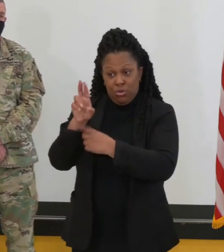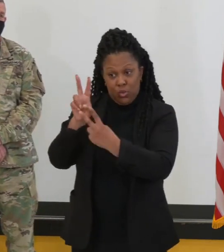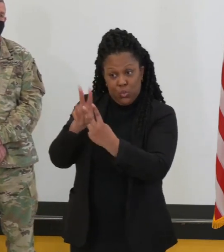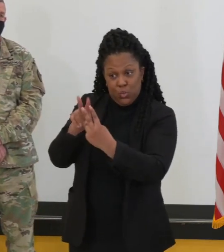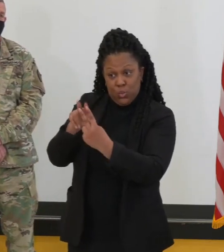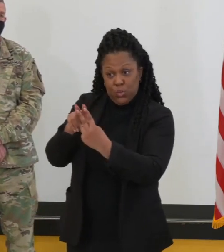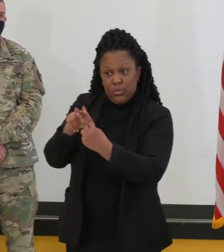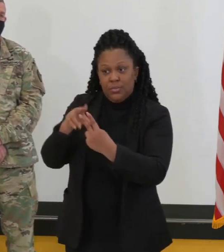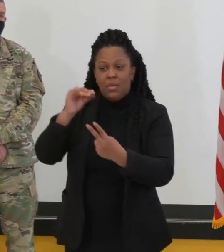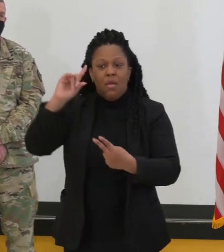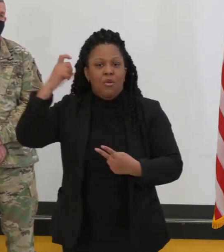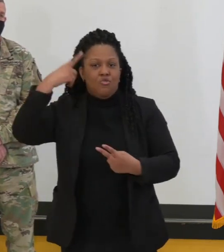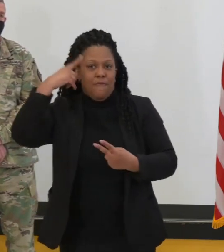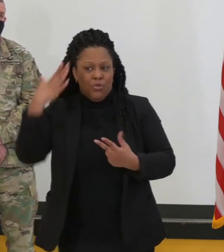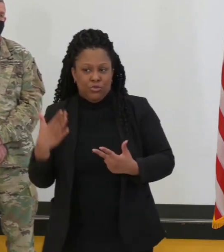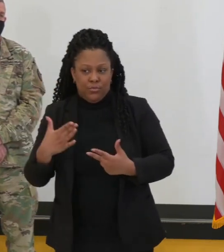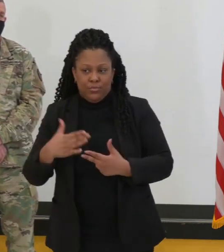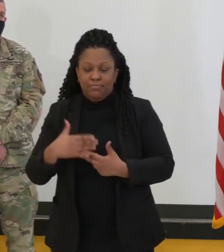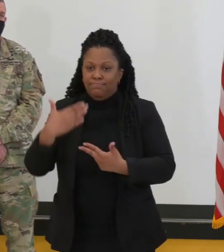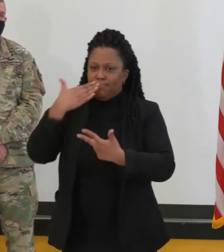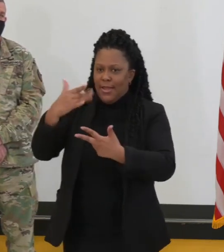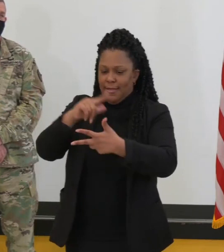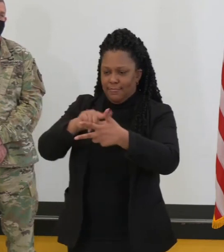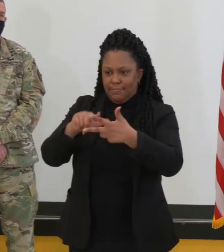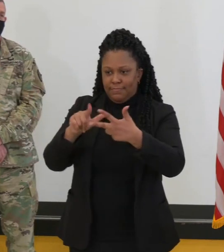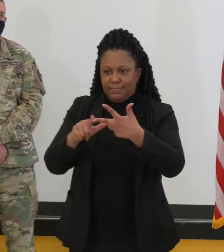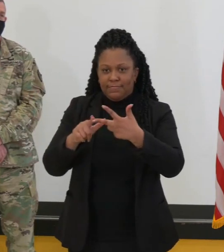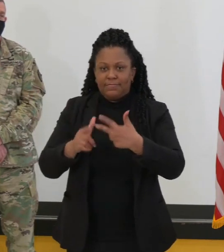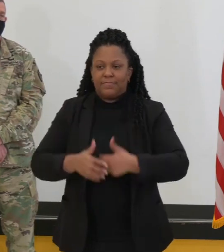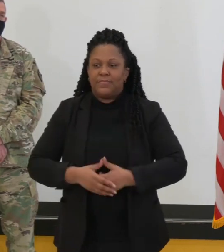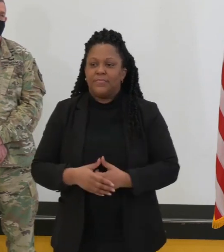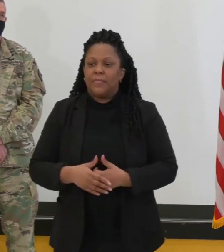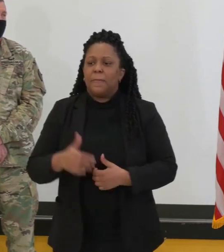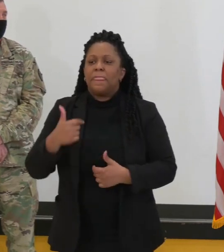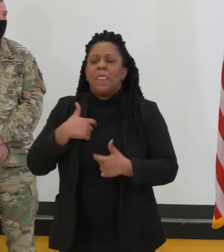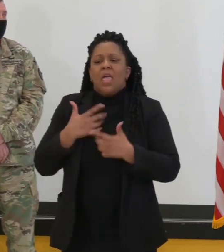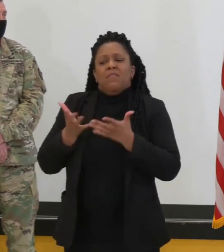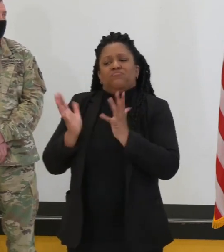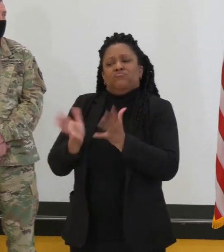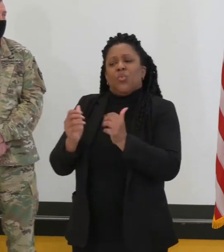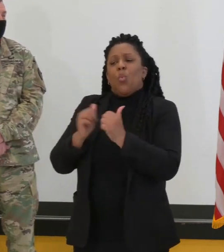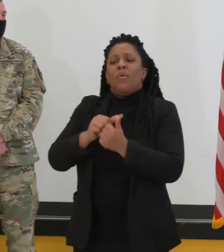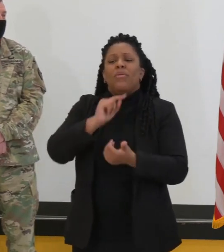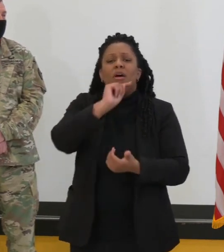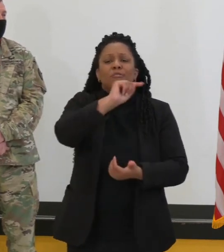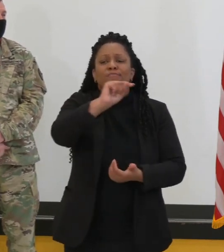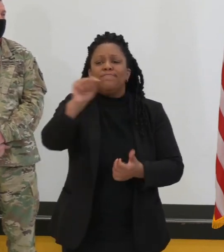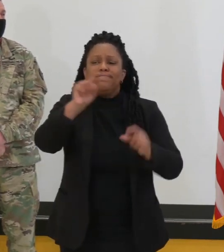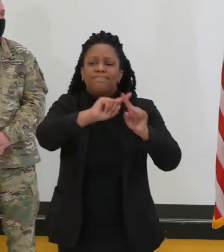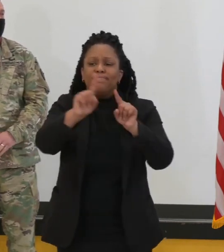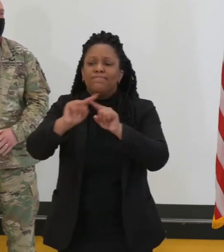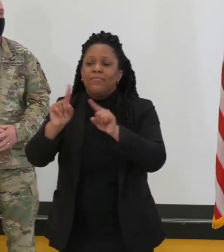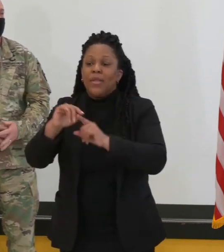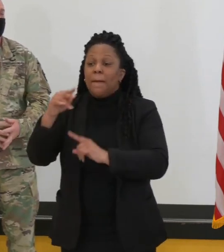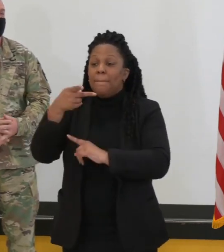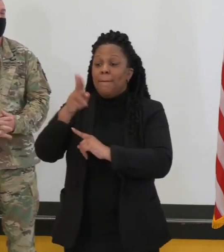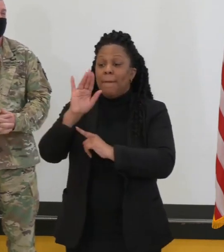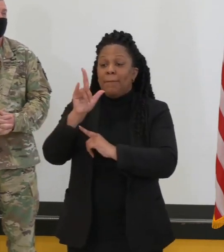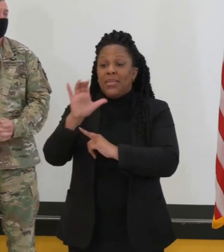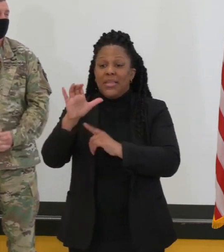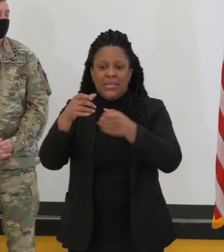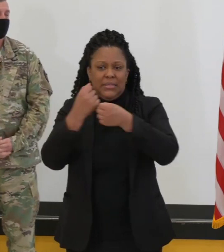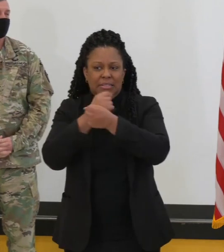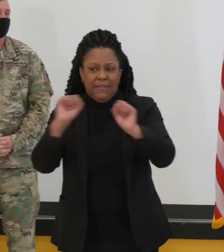curfew. I've been talking to law enforcement, public safety, sheriffs, most of last night and almost all of